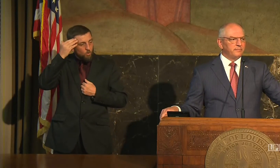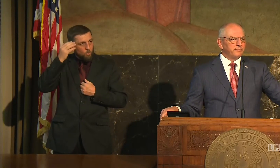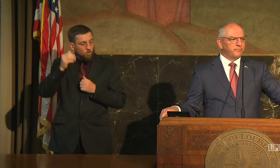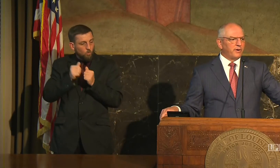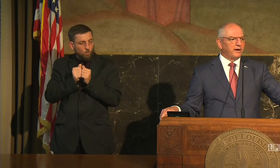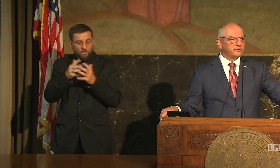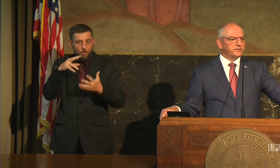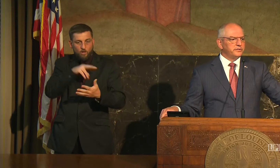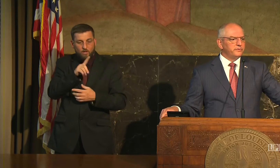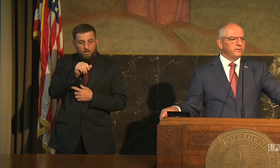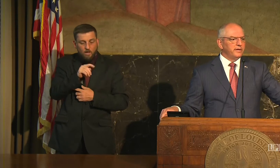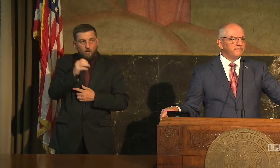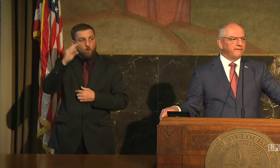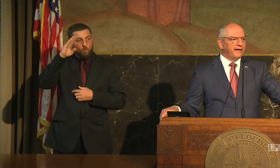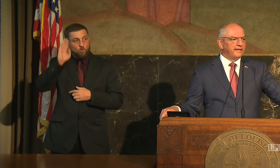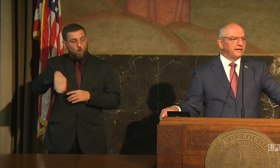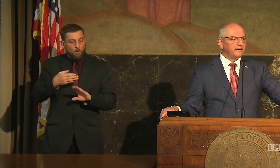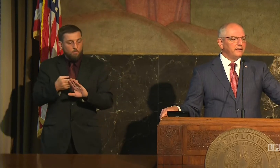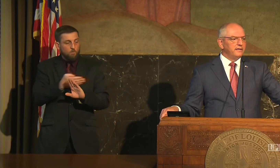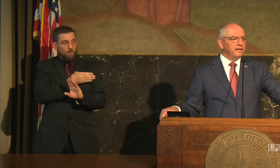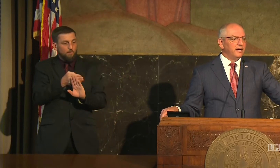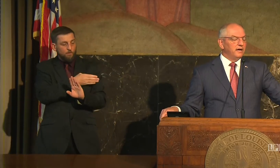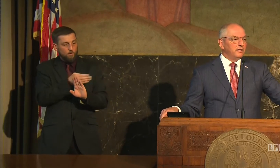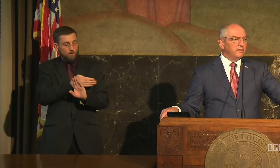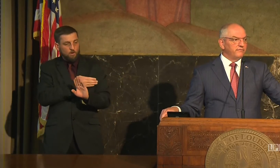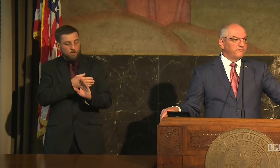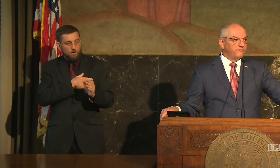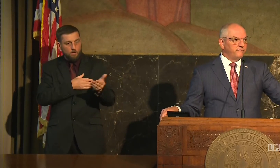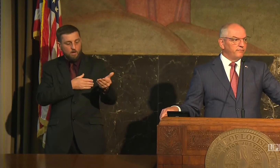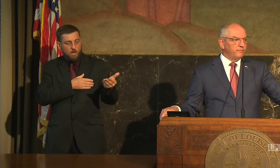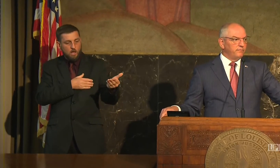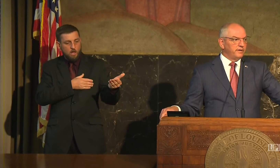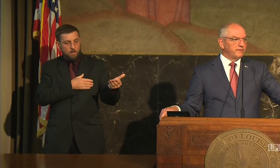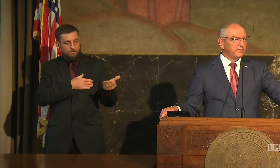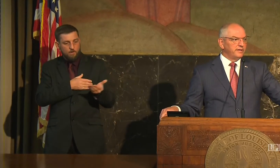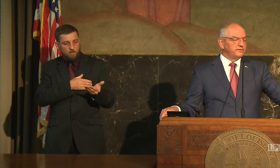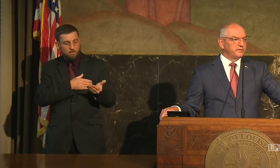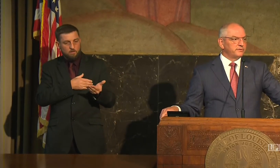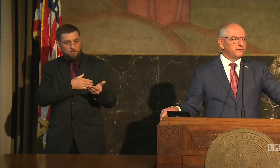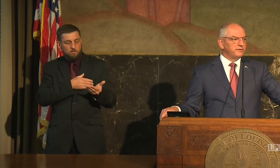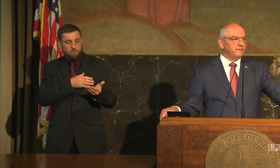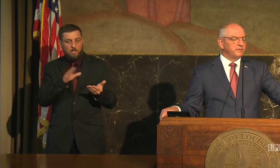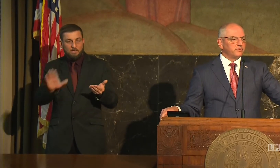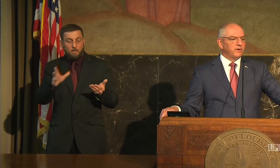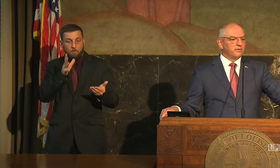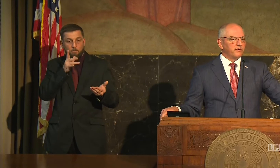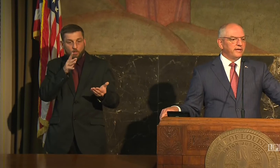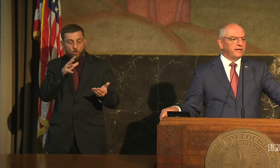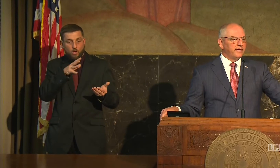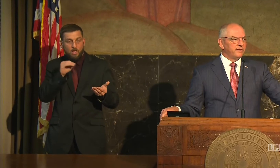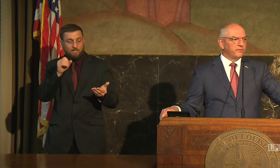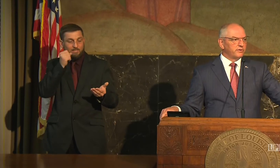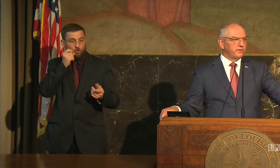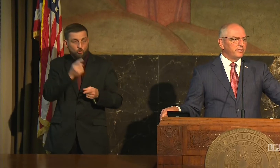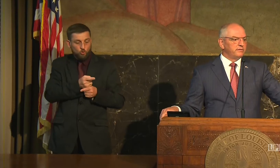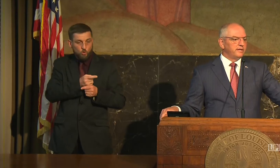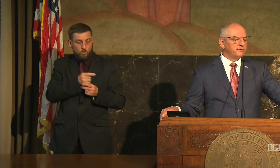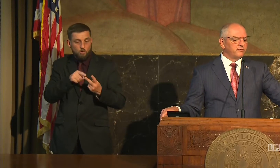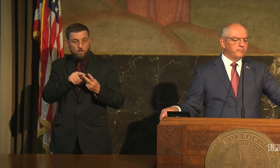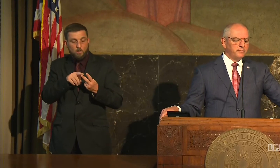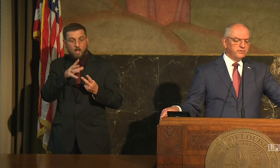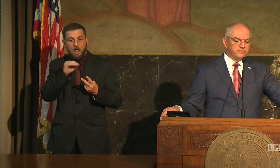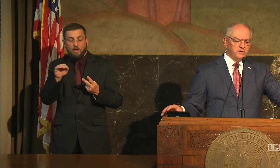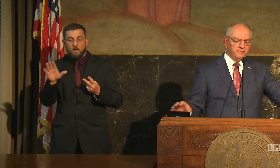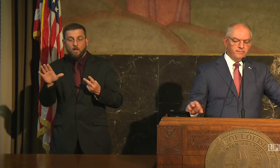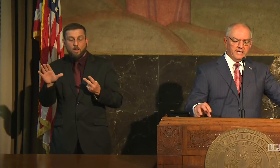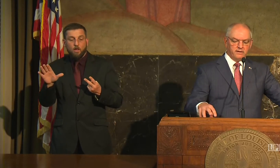I know that prior to inviting the mother and sister of Mr. Ronald Green and their attorneys and